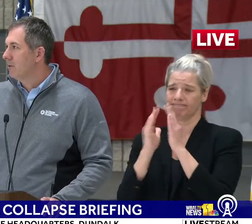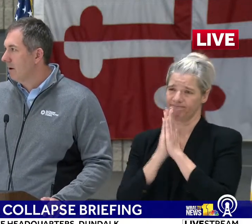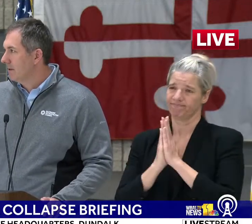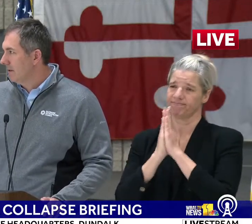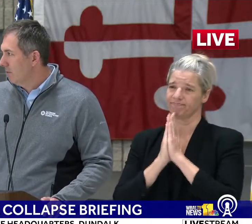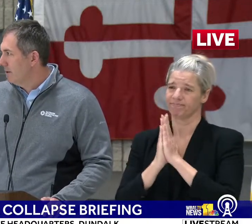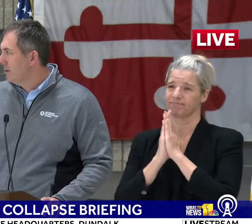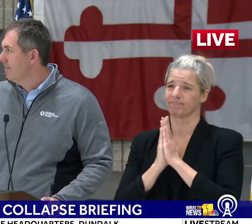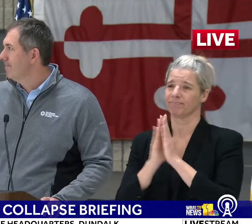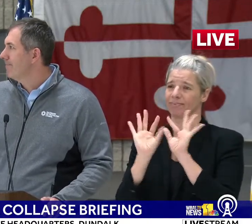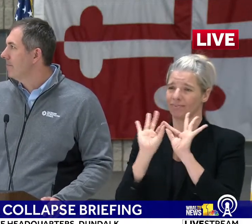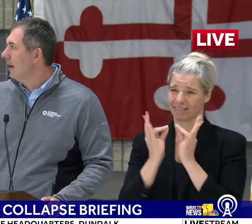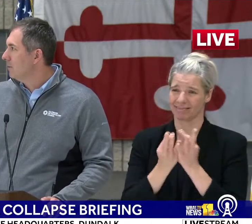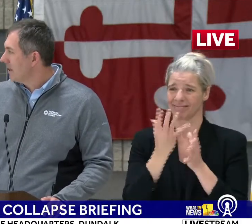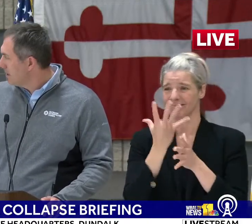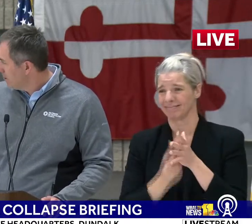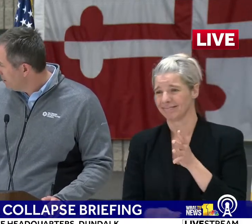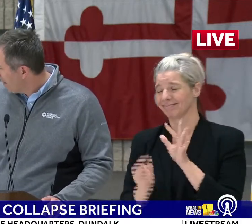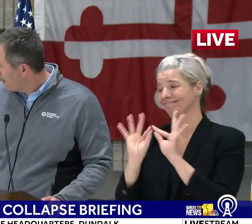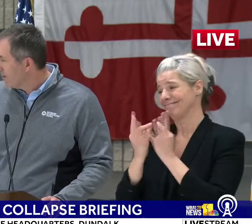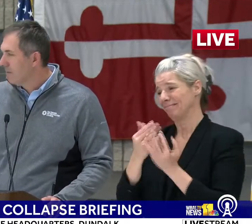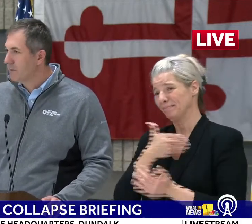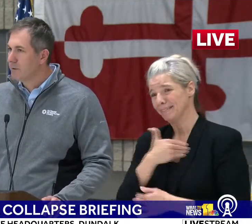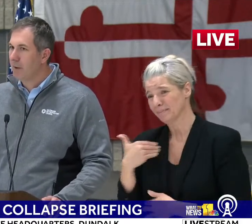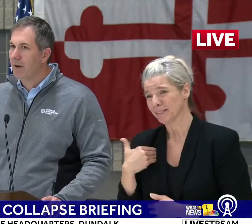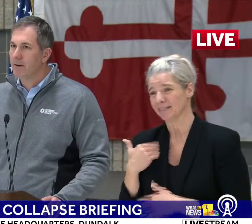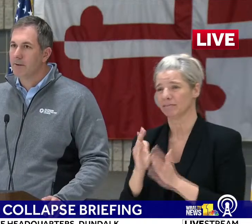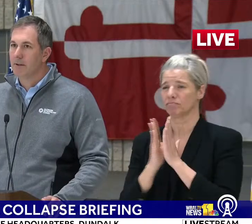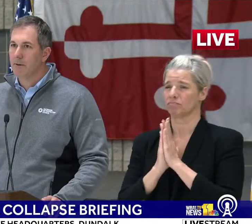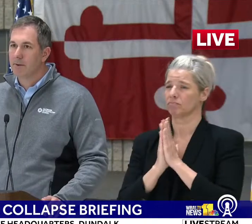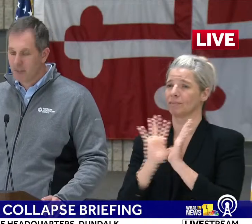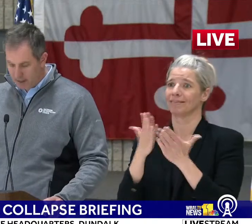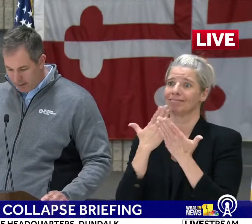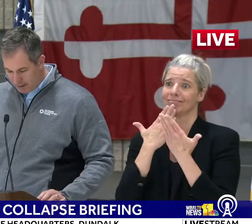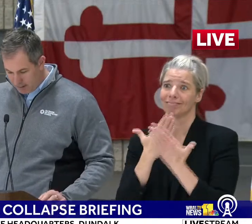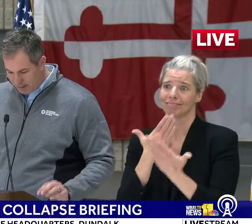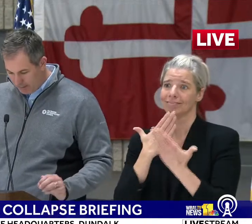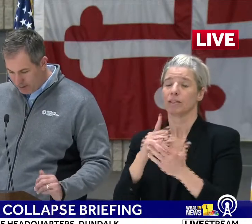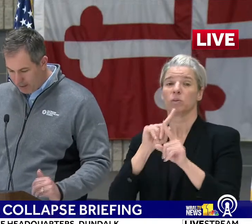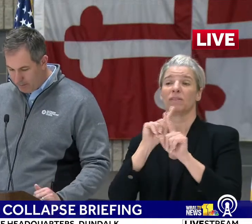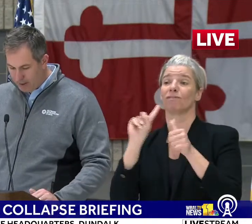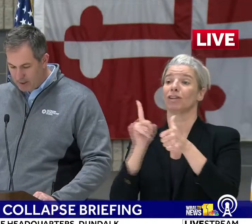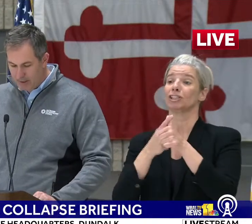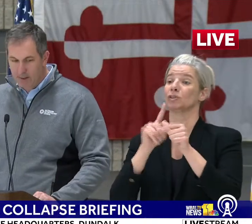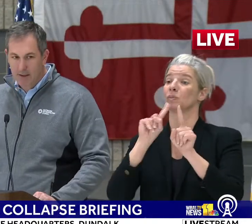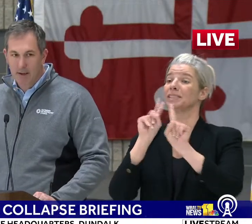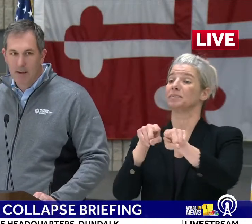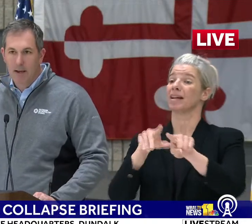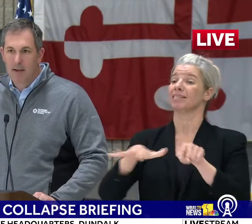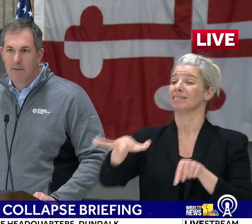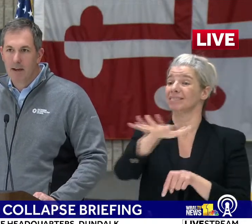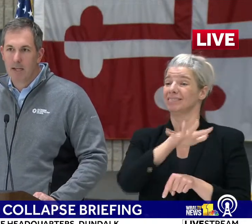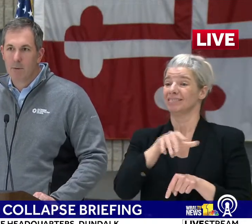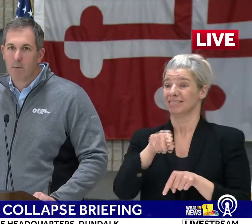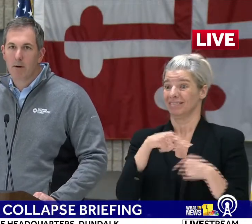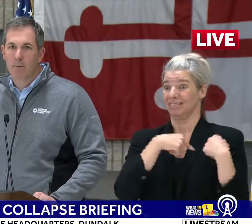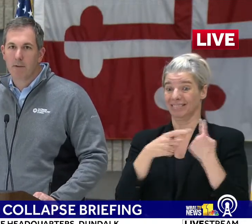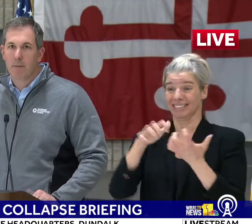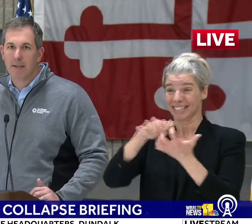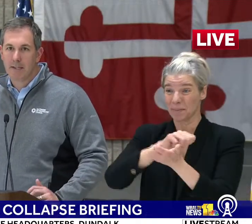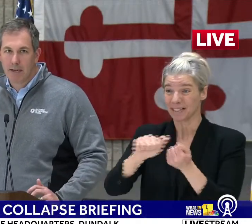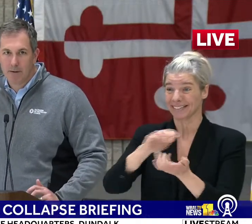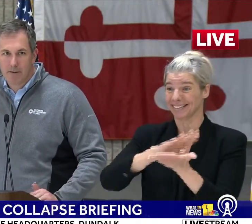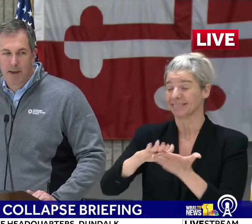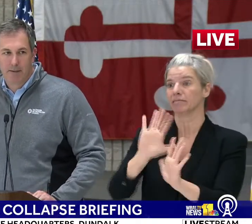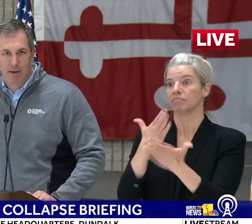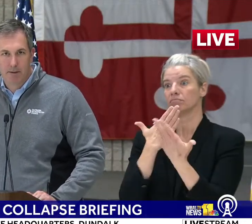the families who lost loved ones, as we continue to thank our first responders and those conducting the salvage operations, and even as we